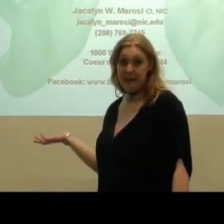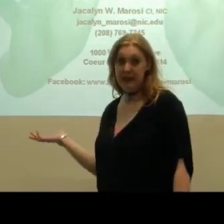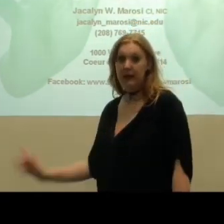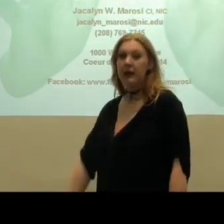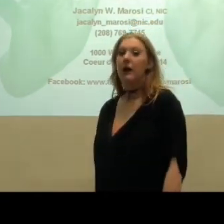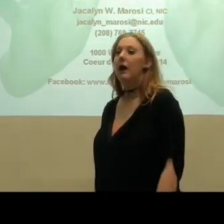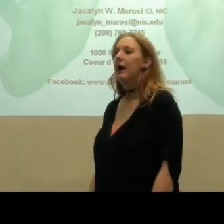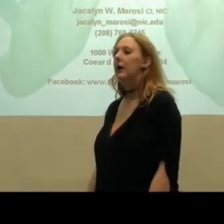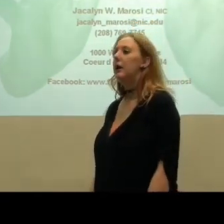me.